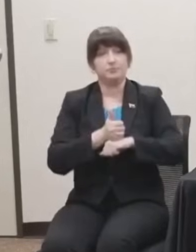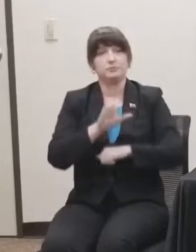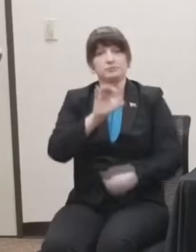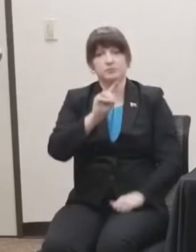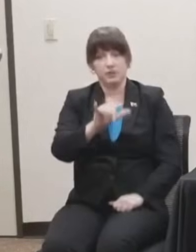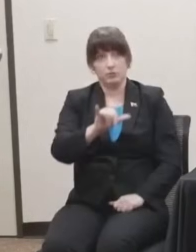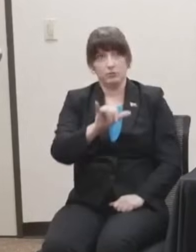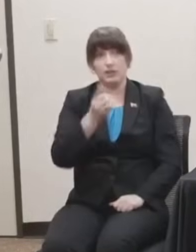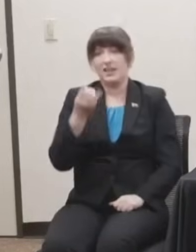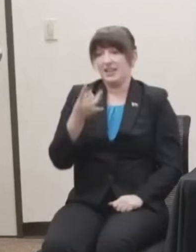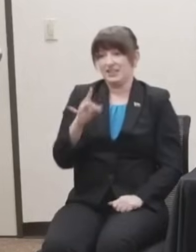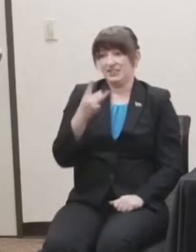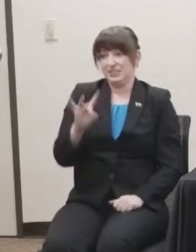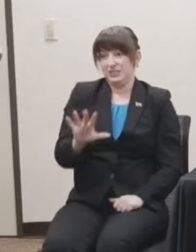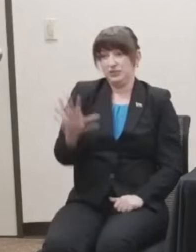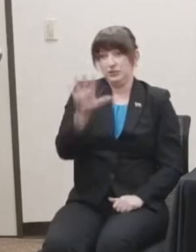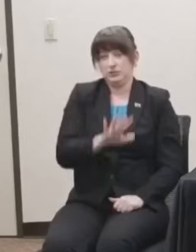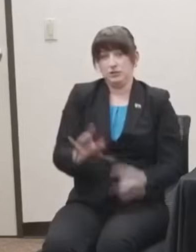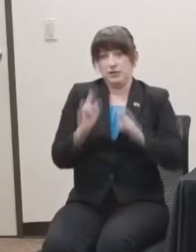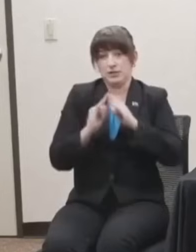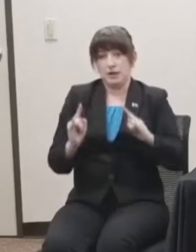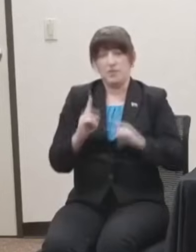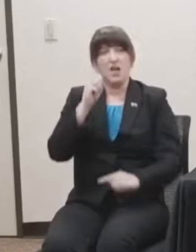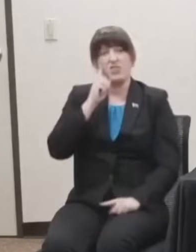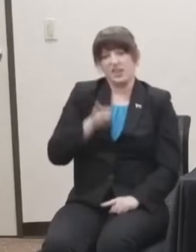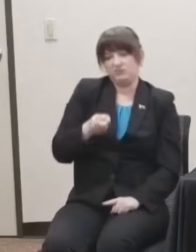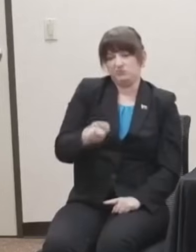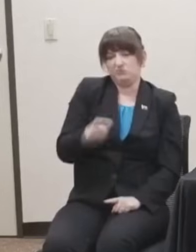that are in that county. Probably be really good to ask them that